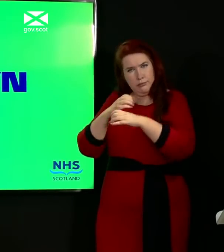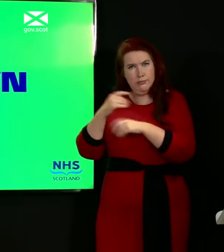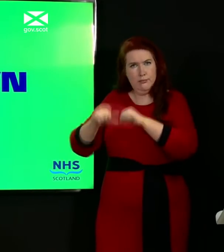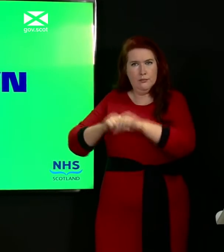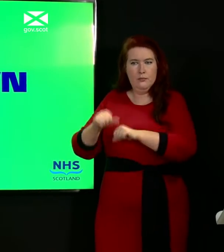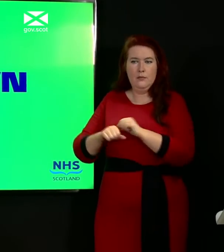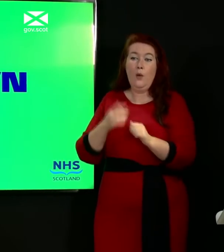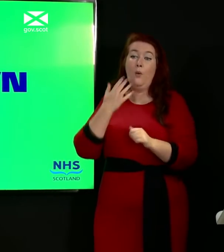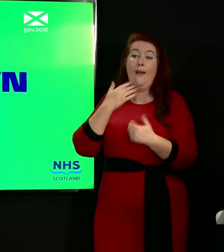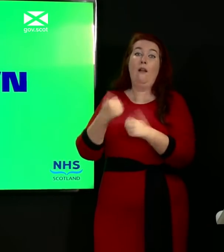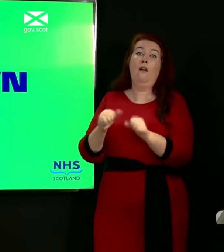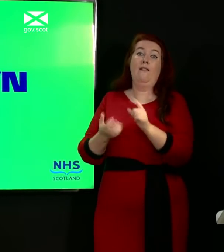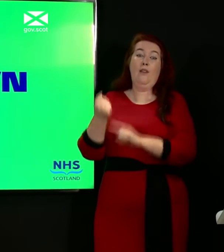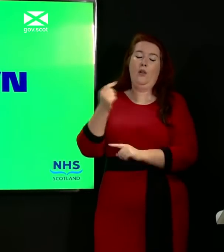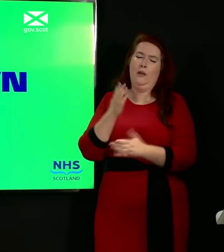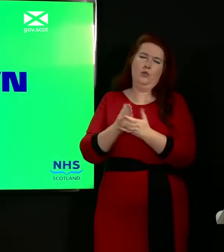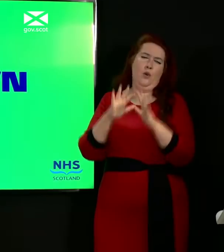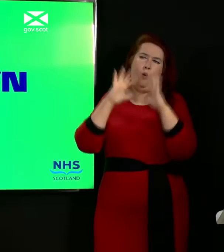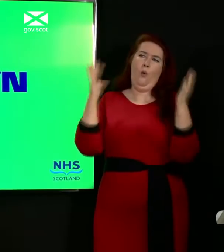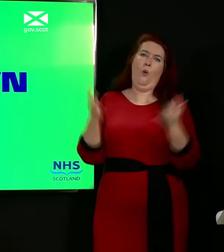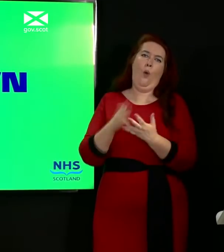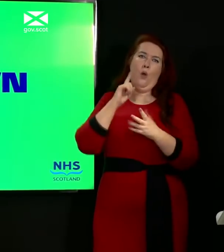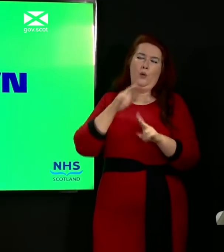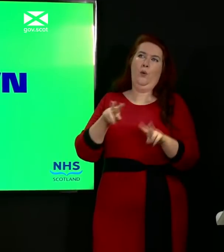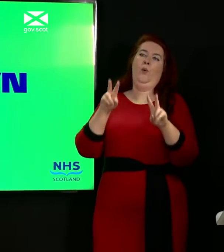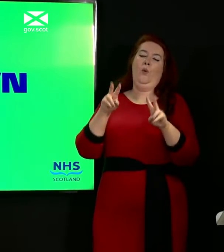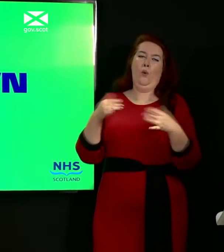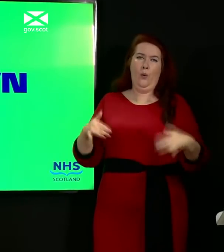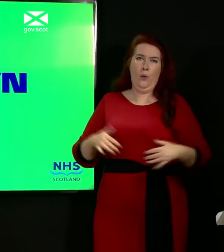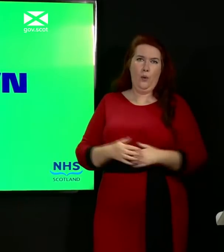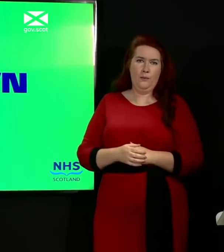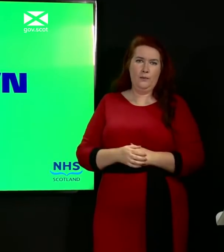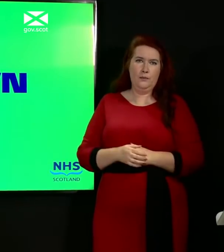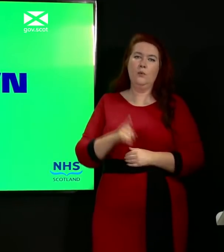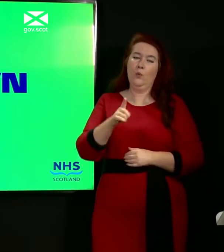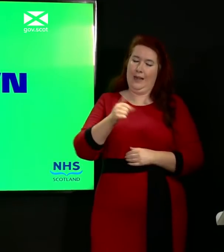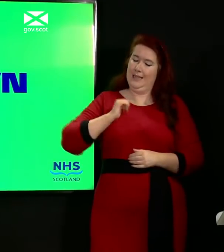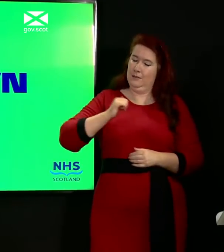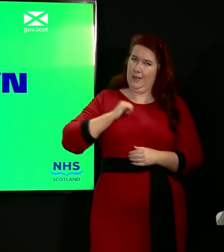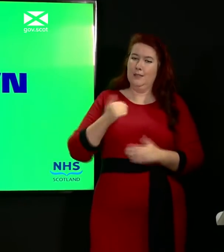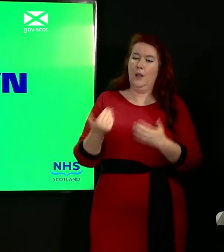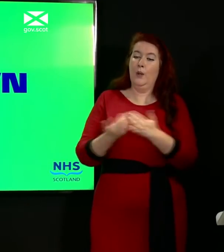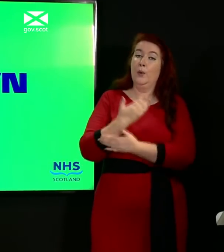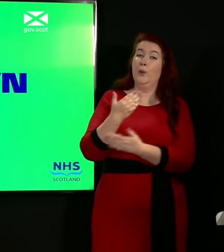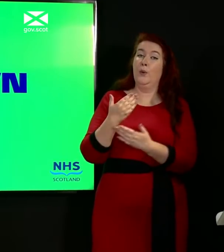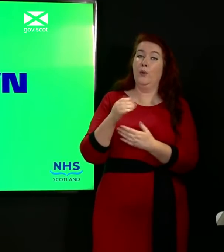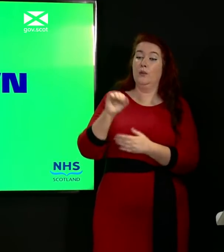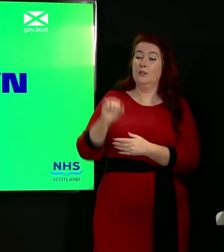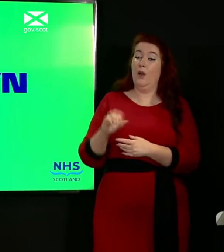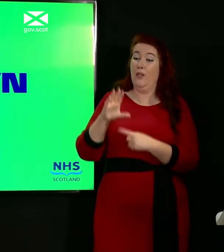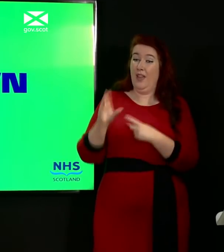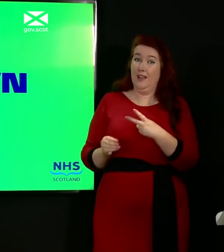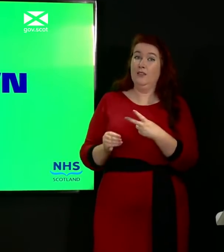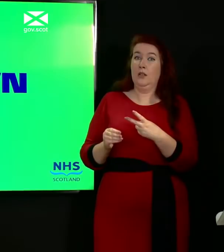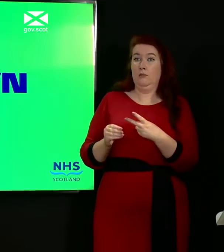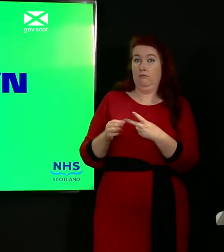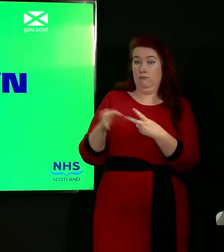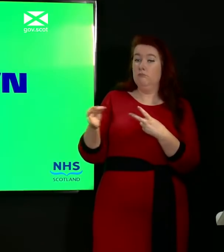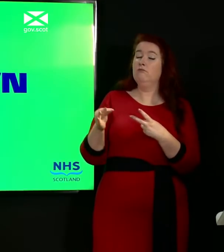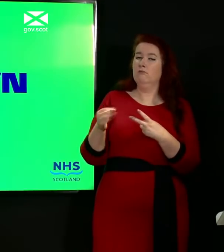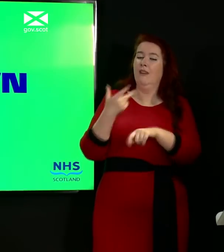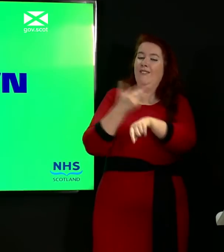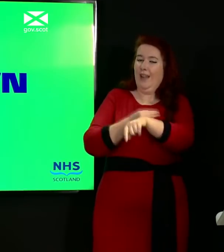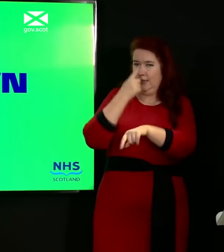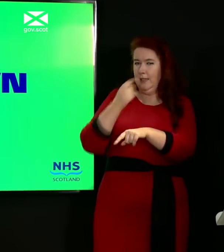sure, global news when that happens. We expect it to be still vaccine killable, if that's